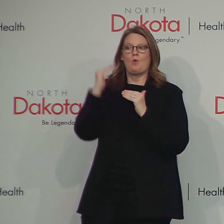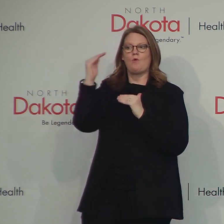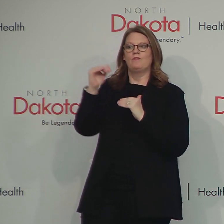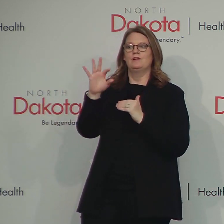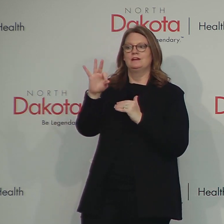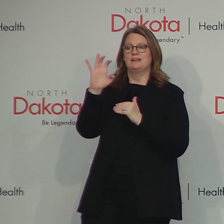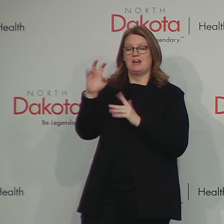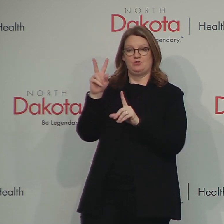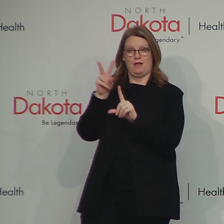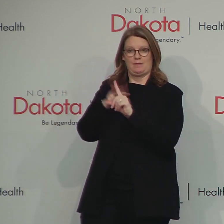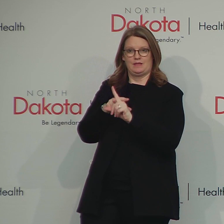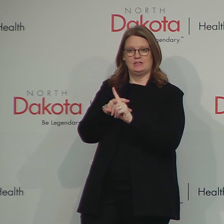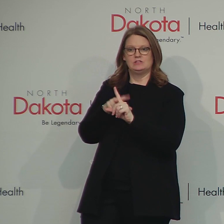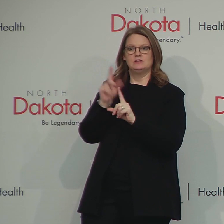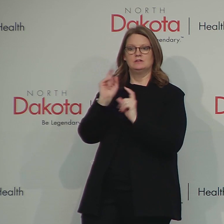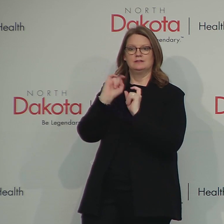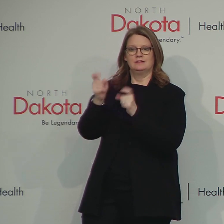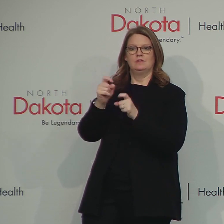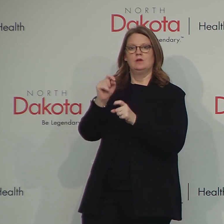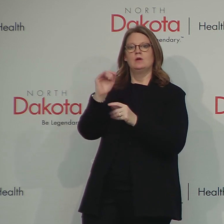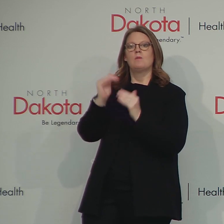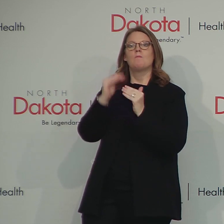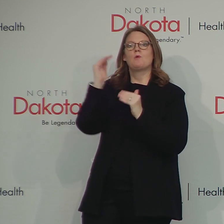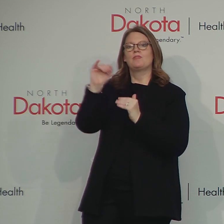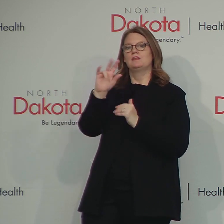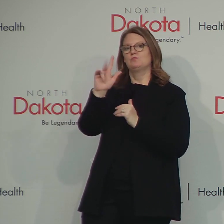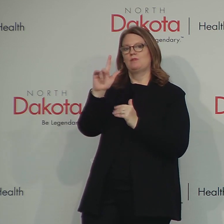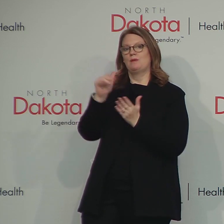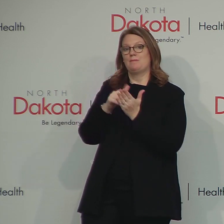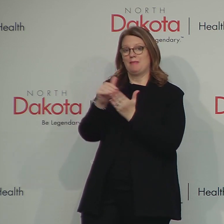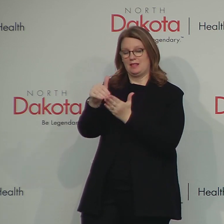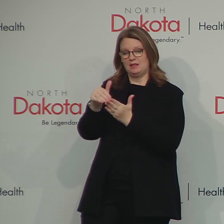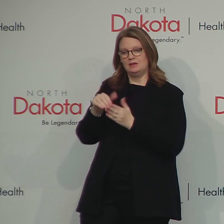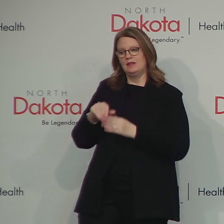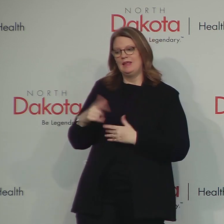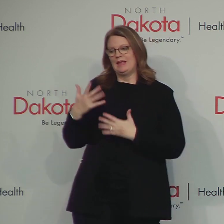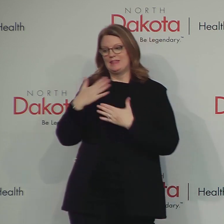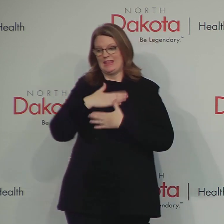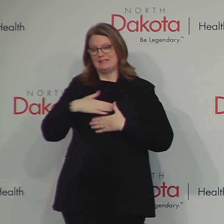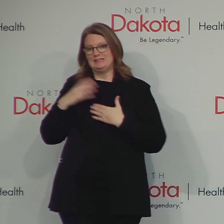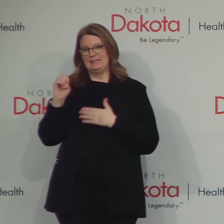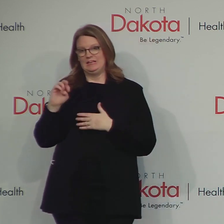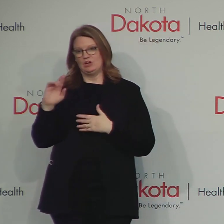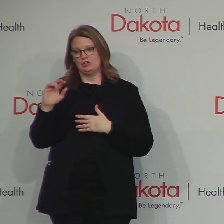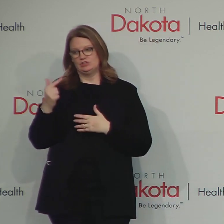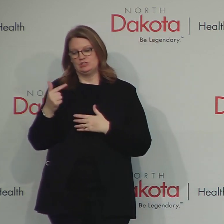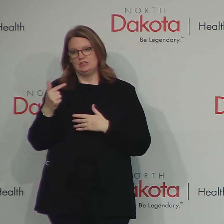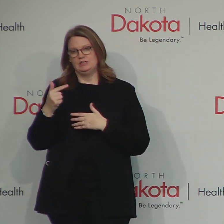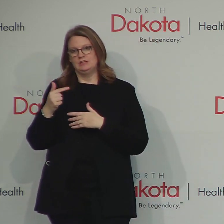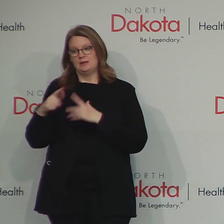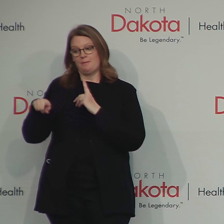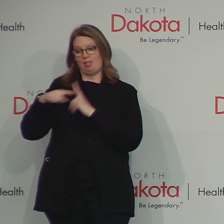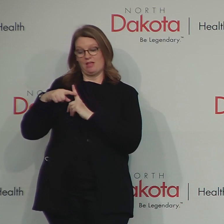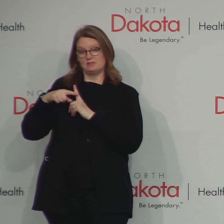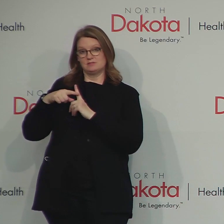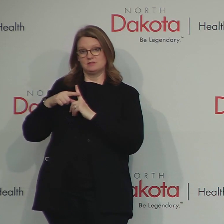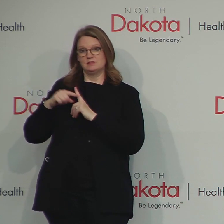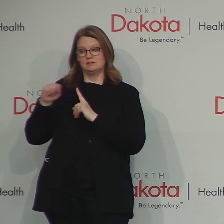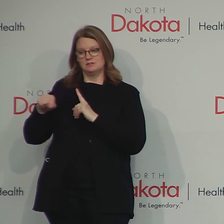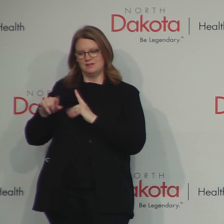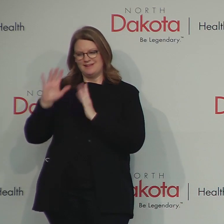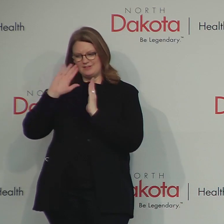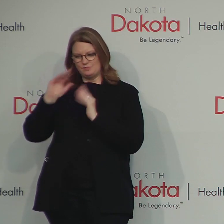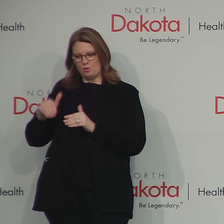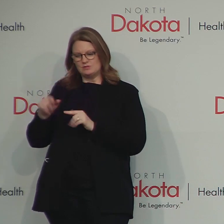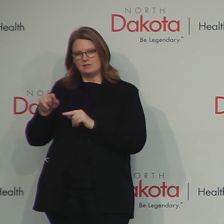900 applications and awarded more than $23 million. And the Hospitality Economic Resiliency Grant Plus, which